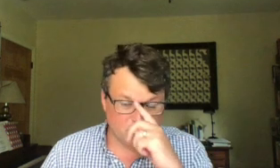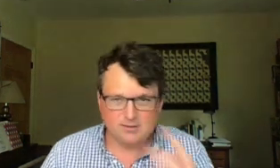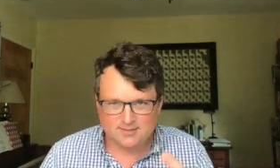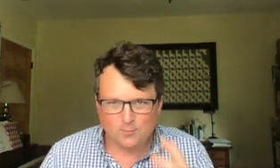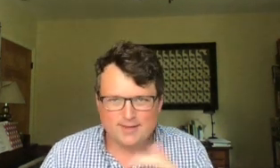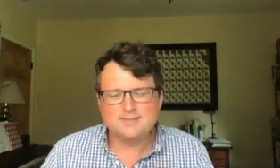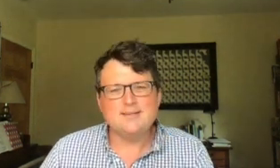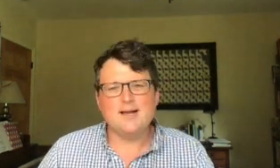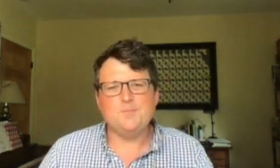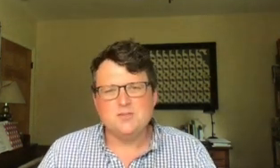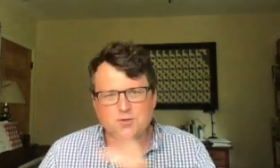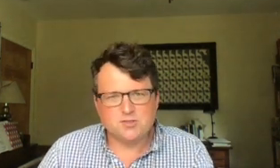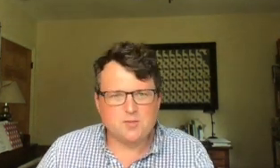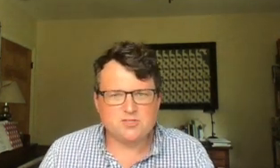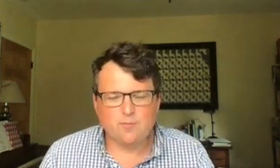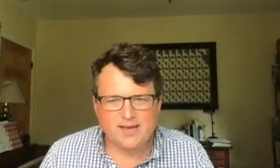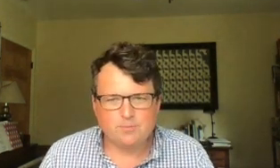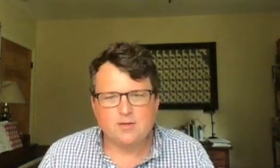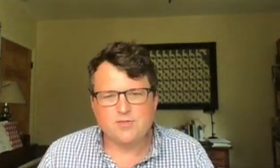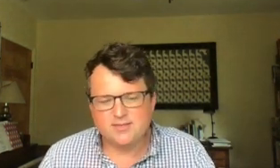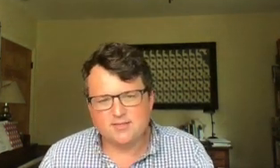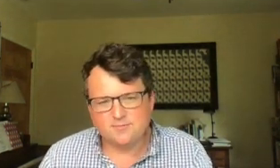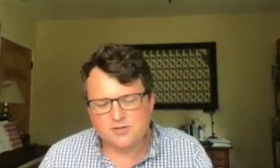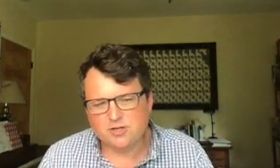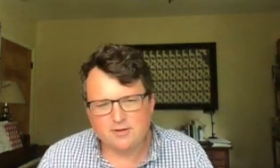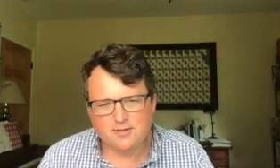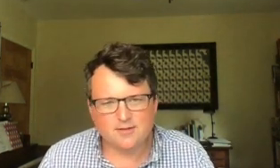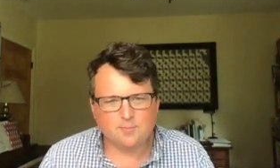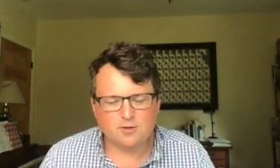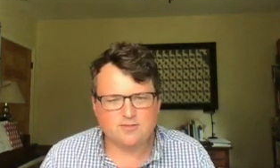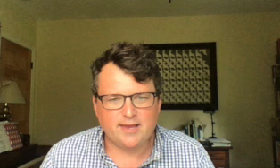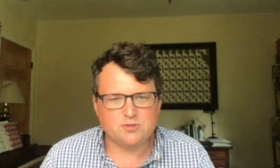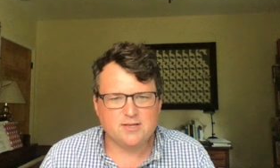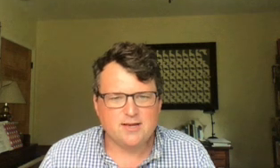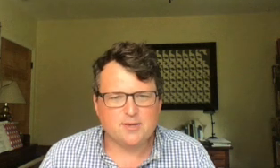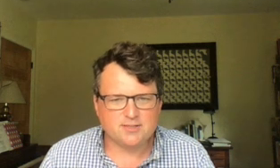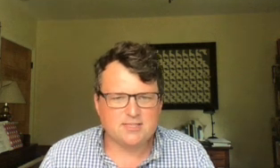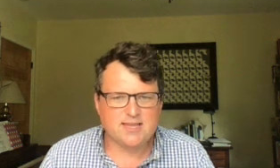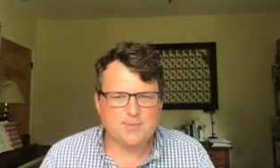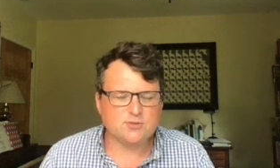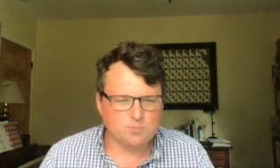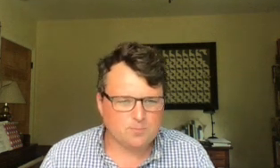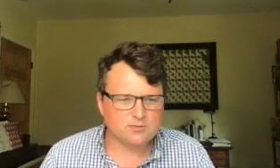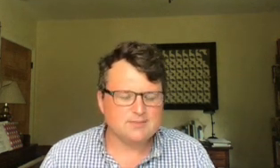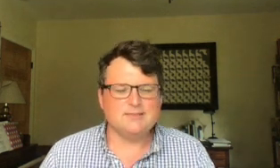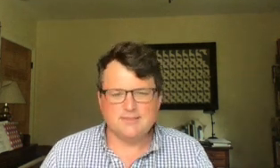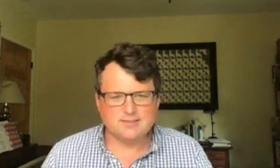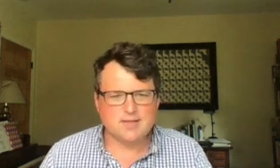realistic ways. So here's an image of a pipe. But then it says in French underneath it, Magritte's language, "Ceci n'est pas une pipe." This is not a